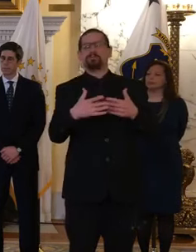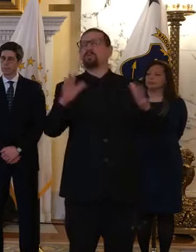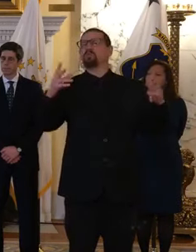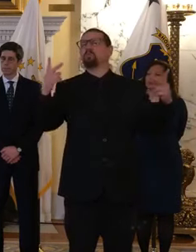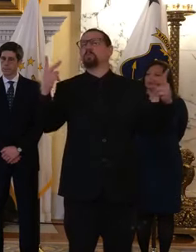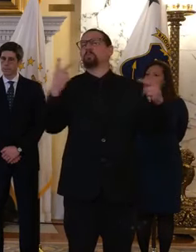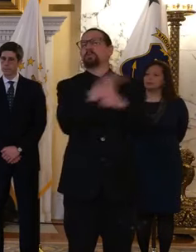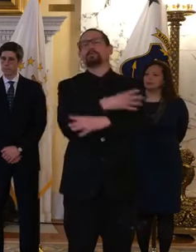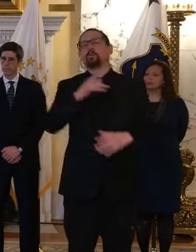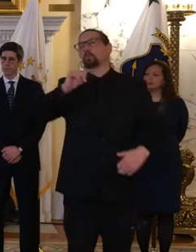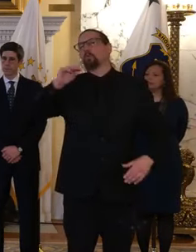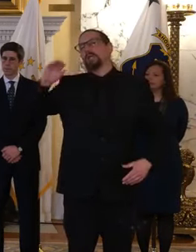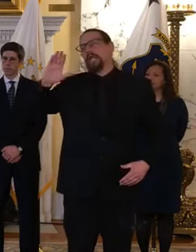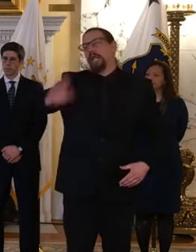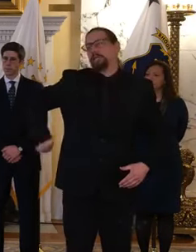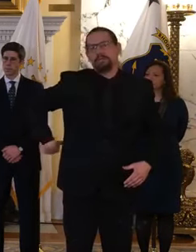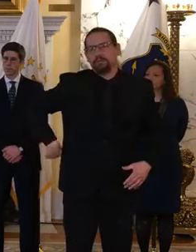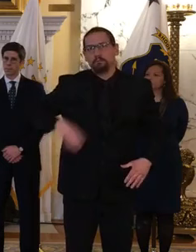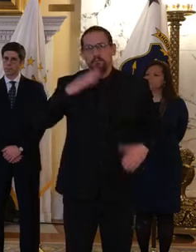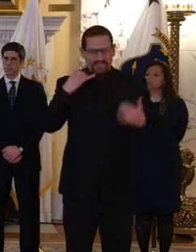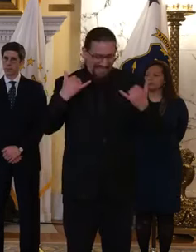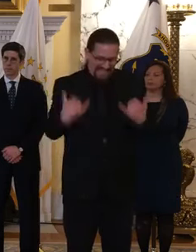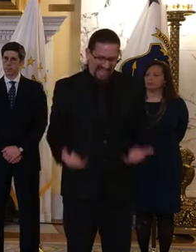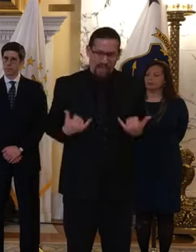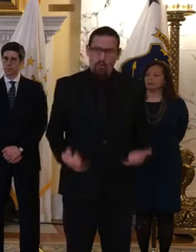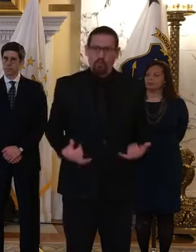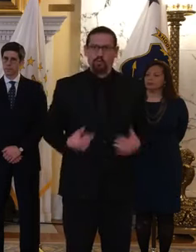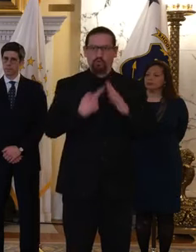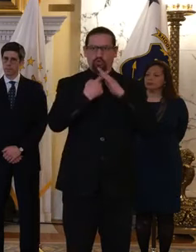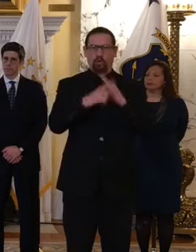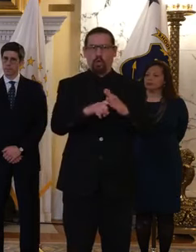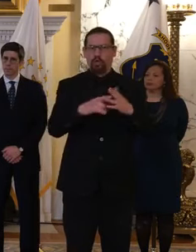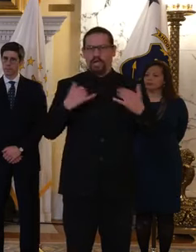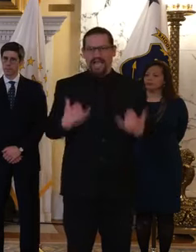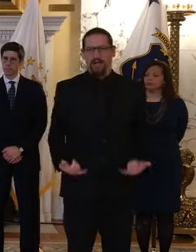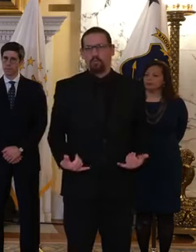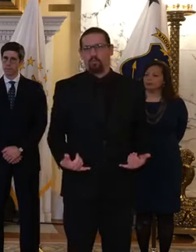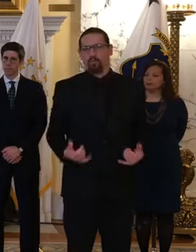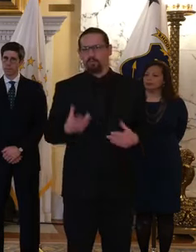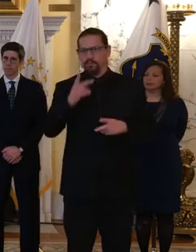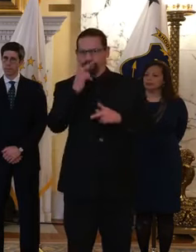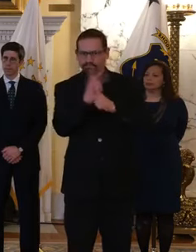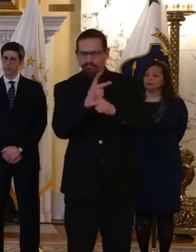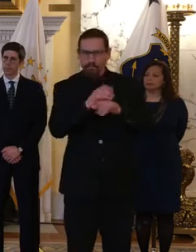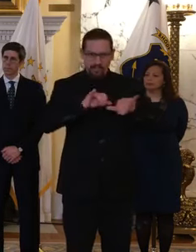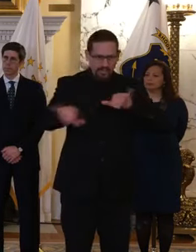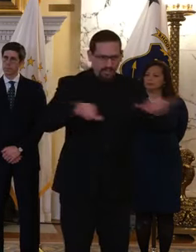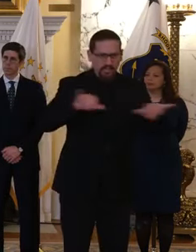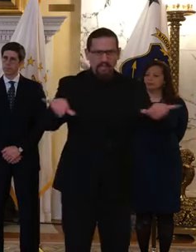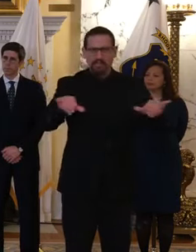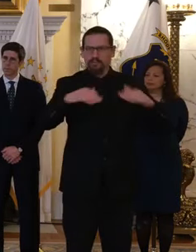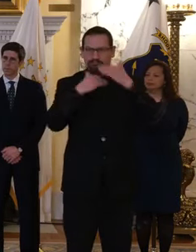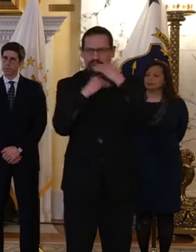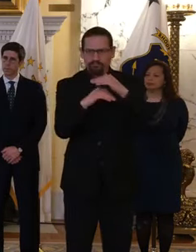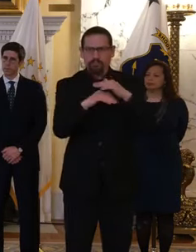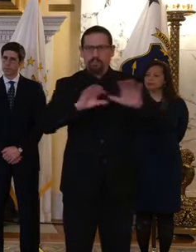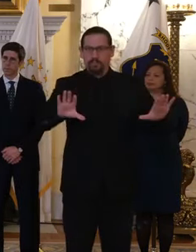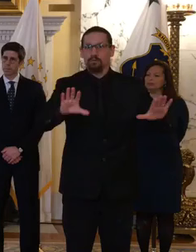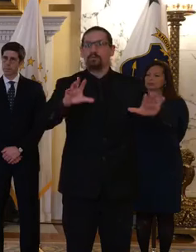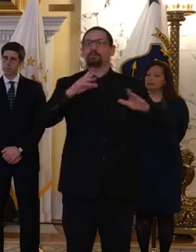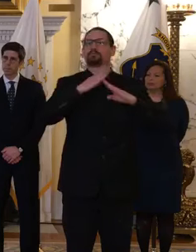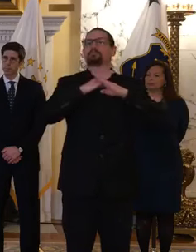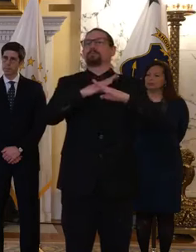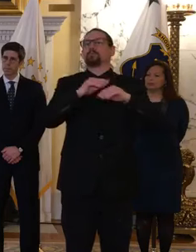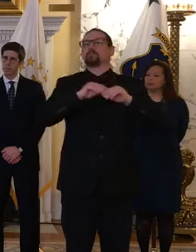sure that the system needs to be where it should be. You're seeing what the numbers are. It's critical for